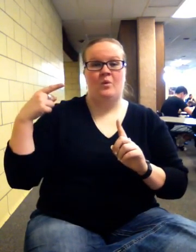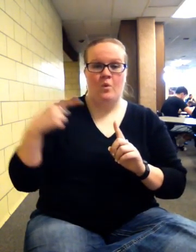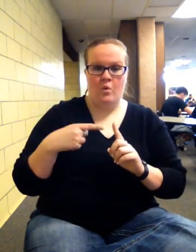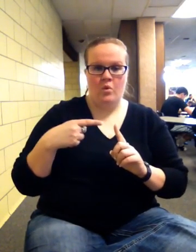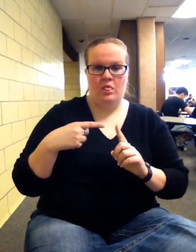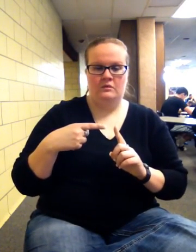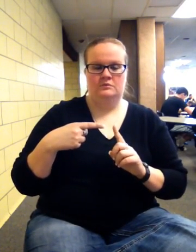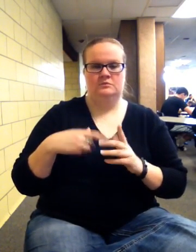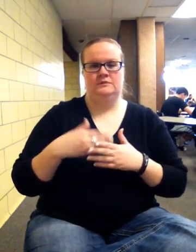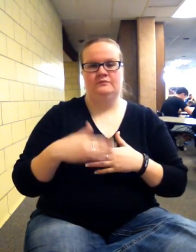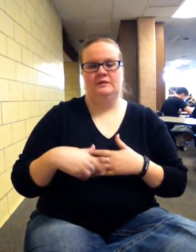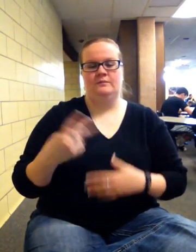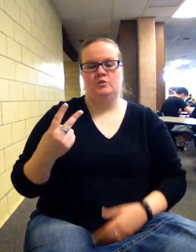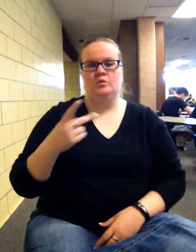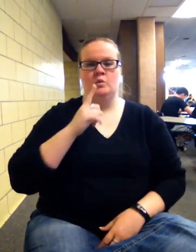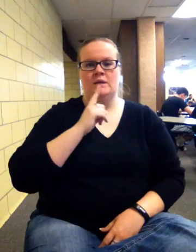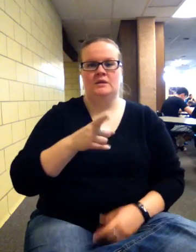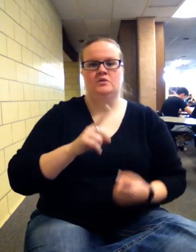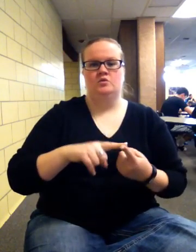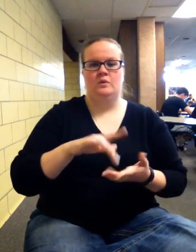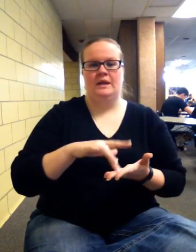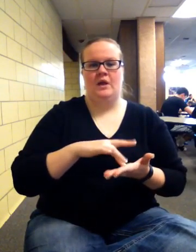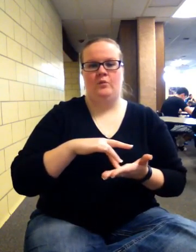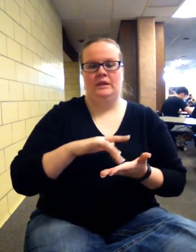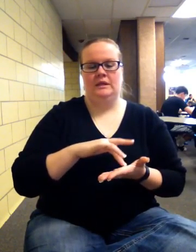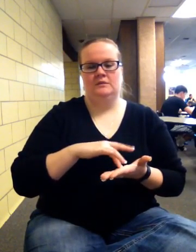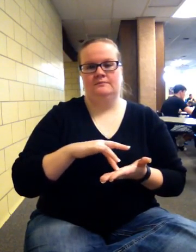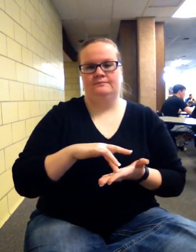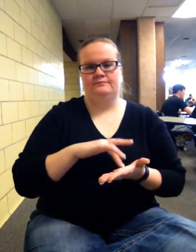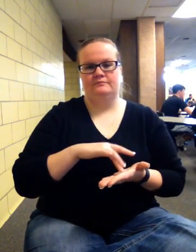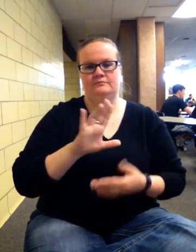goal of step two is to calculate your IY.